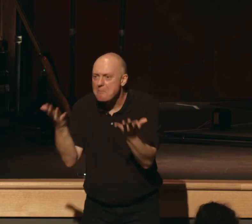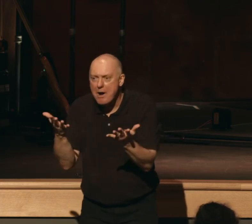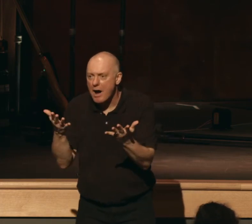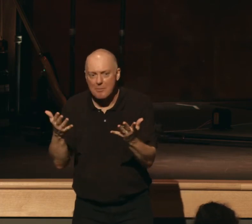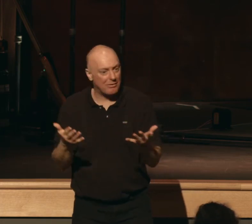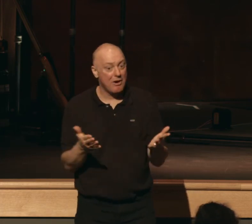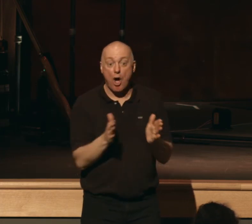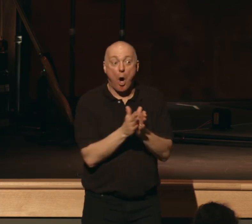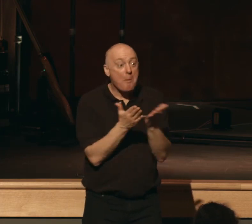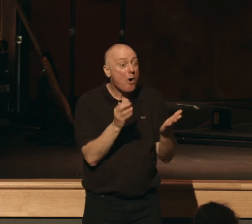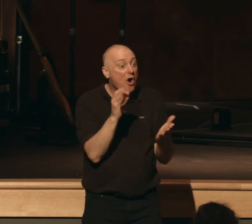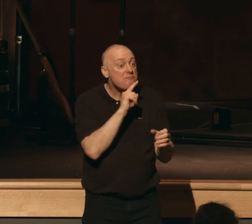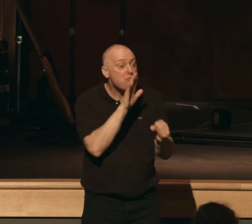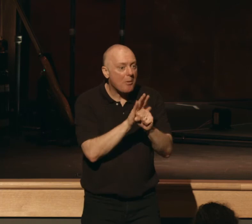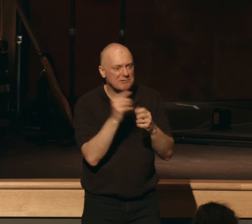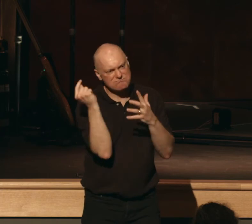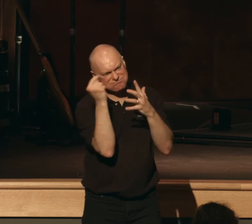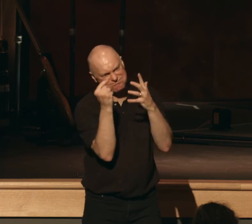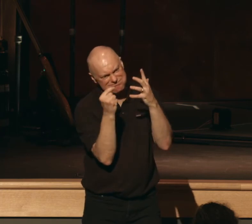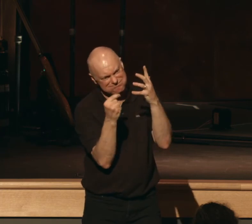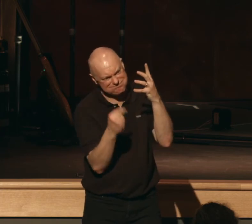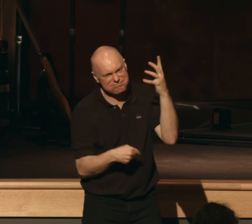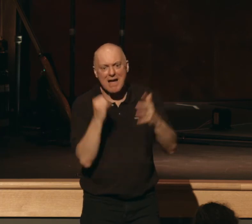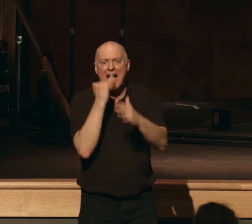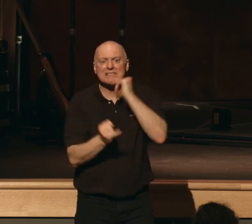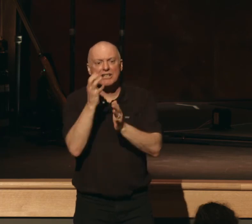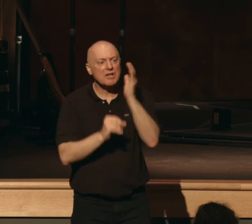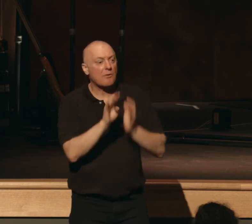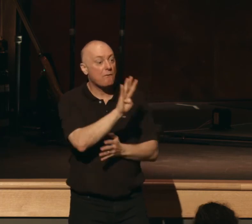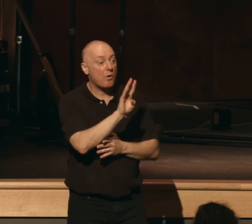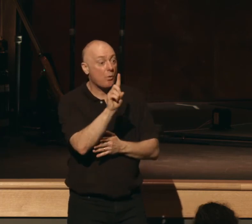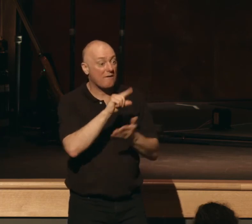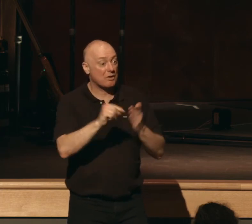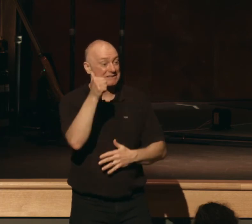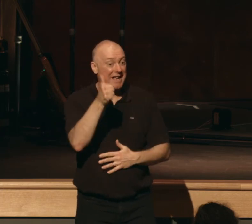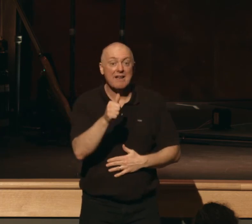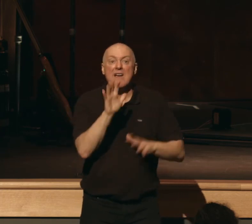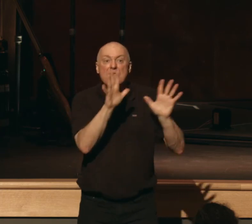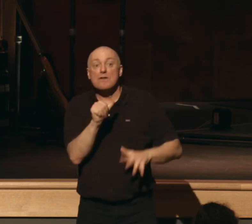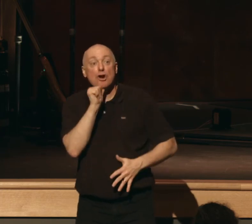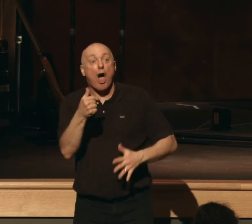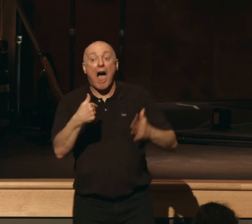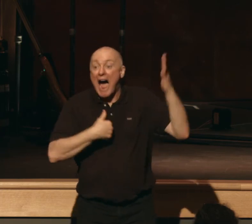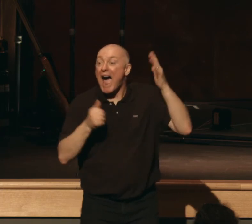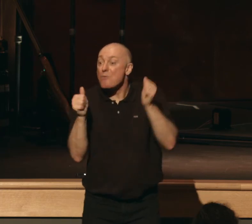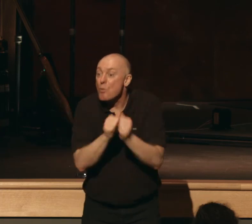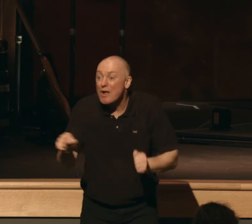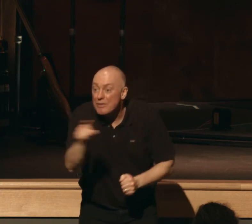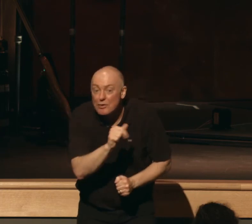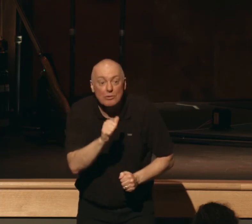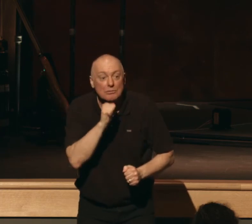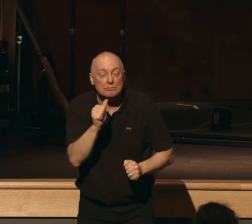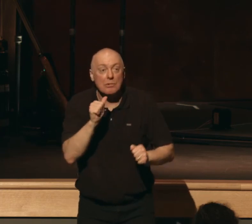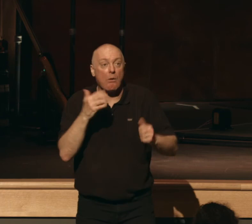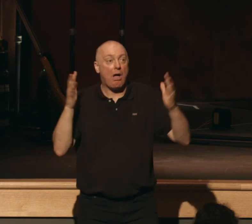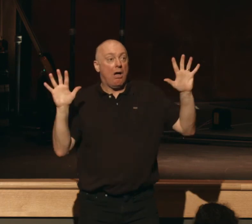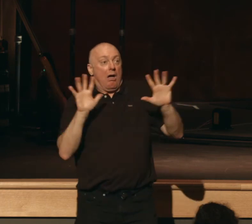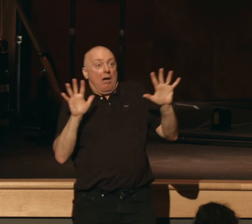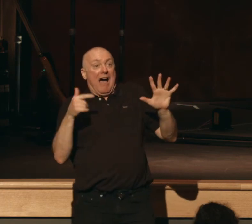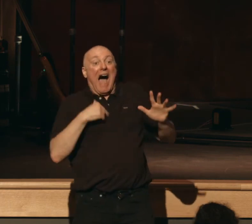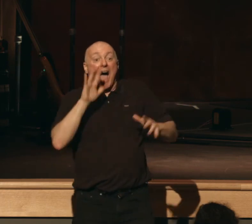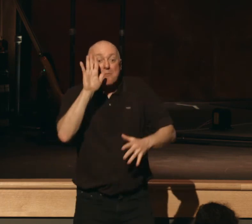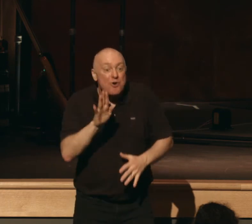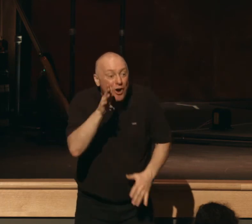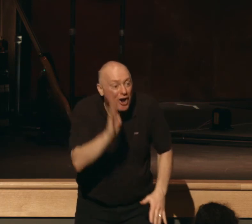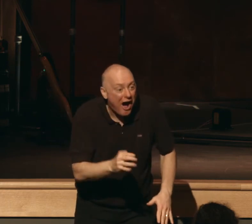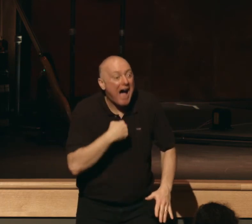a book of promises, but what if you had a promise like this, Isaiah 41:10, fear not, for I am with you. Be not dismayed, for I am your